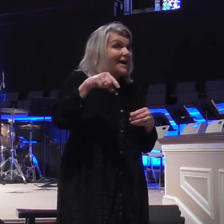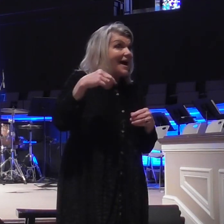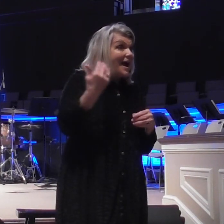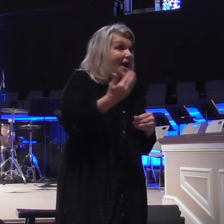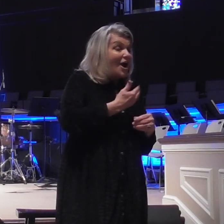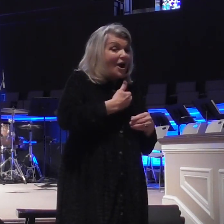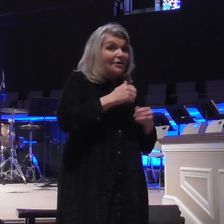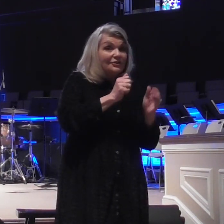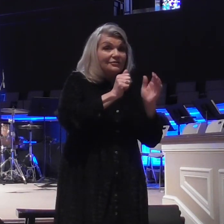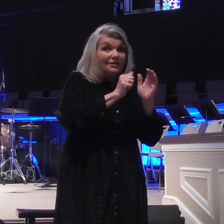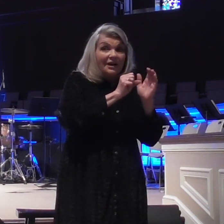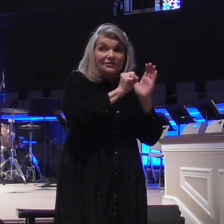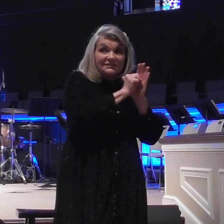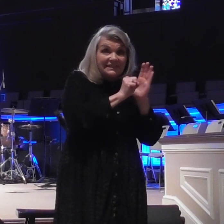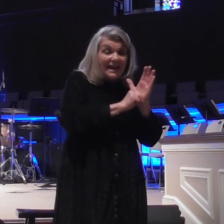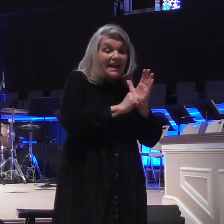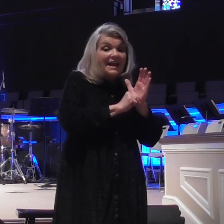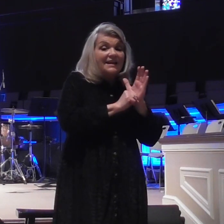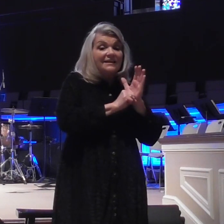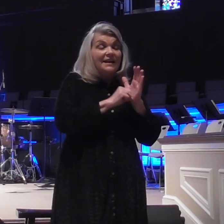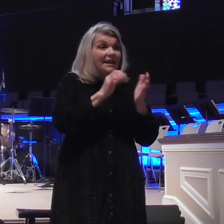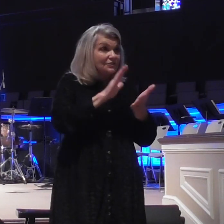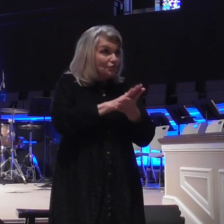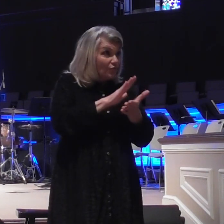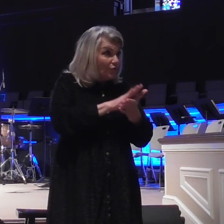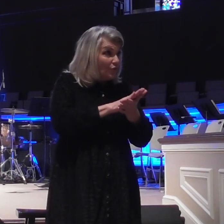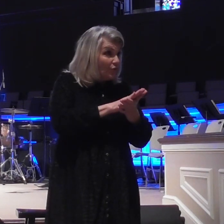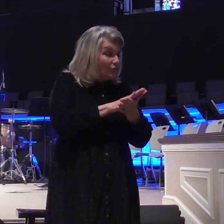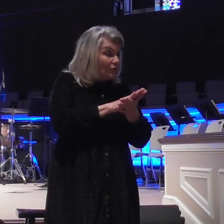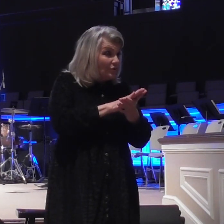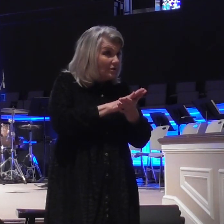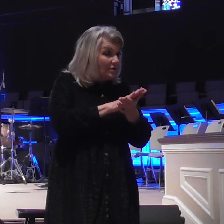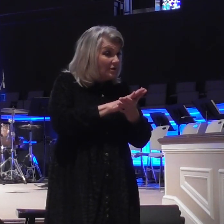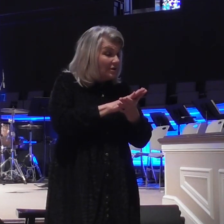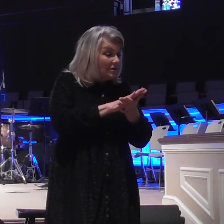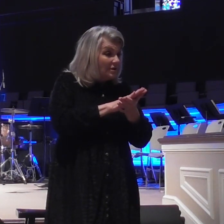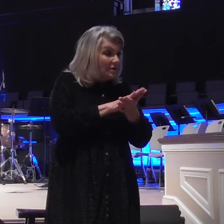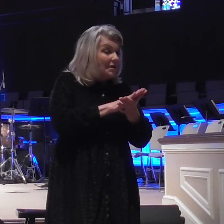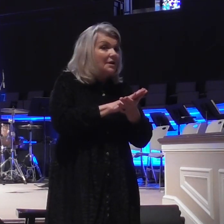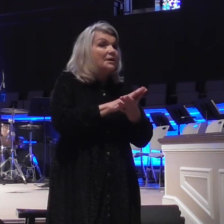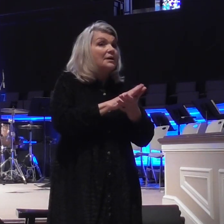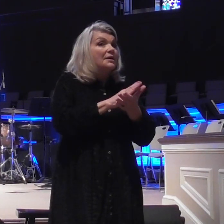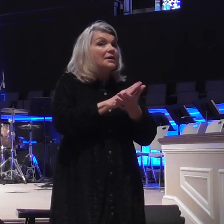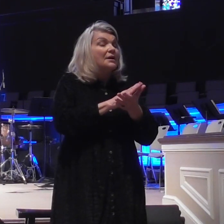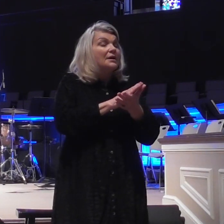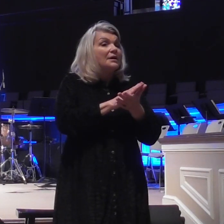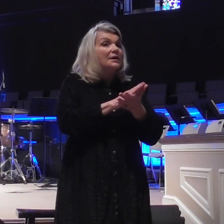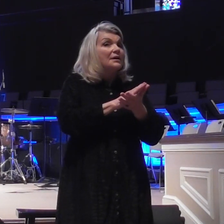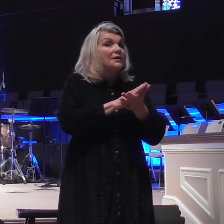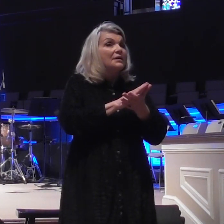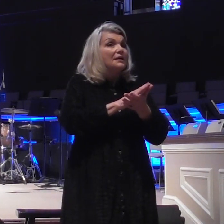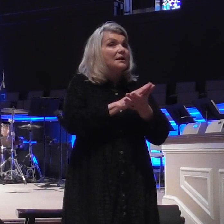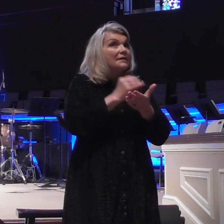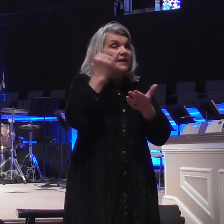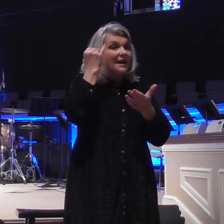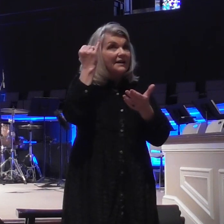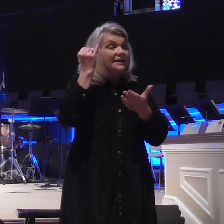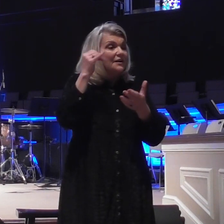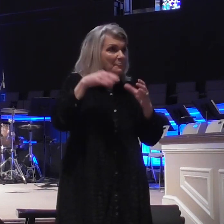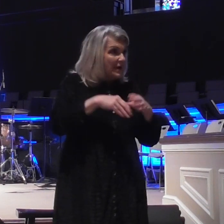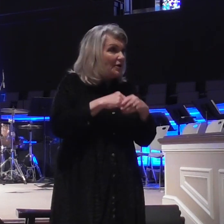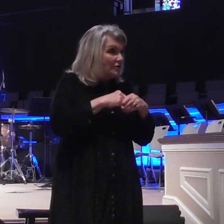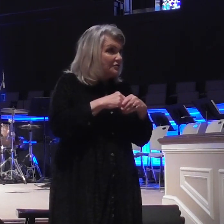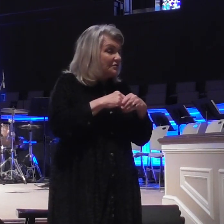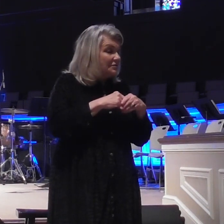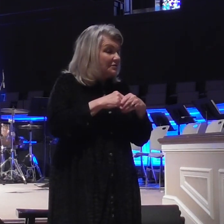our schools, I've been able to go and teach, can't use the Bible, but we teach the biblical view of marriage. We teach